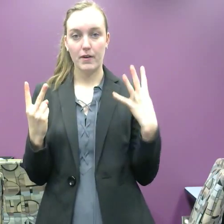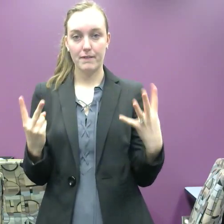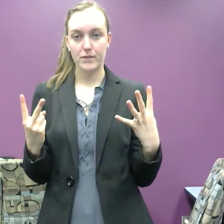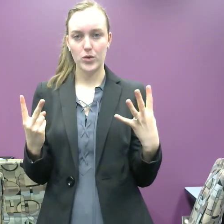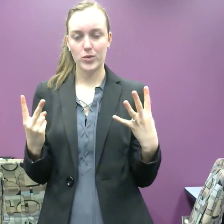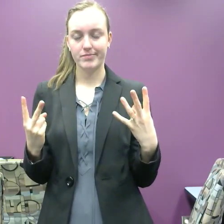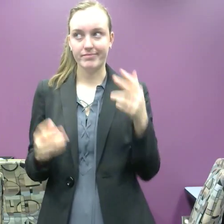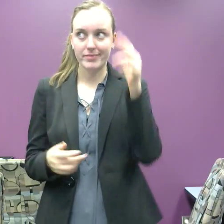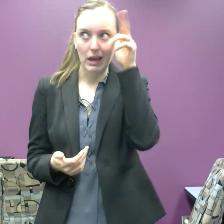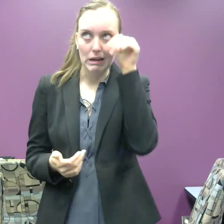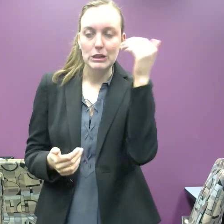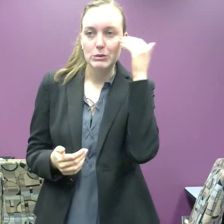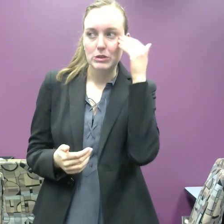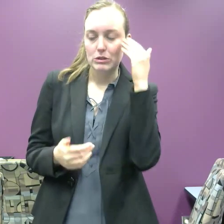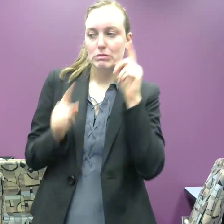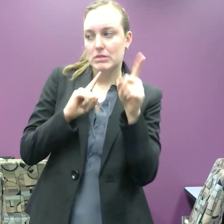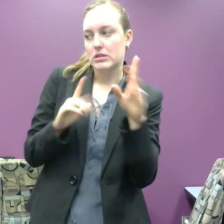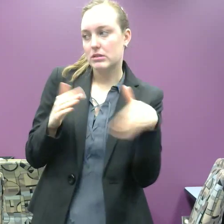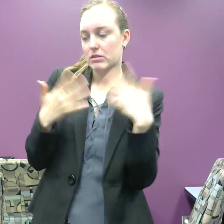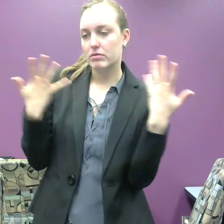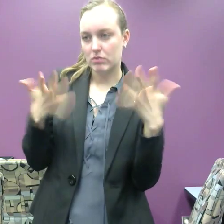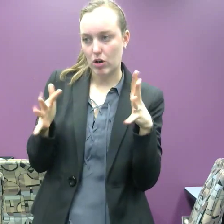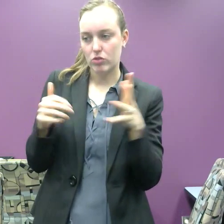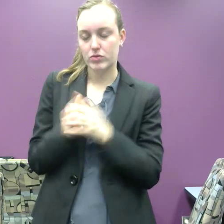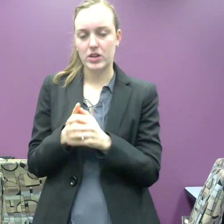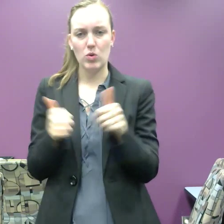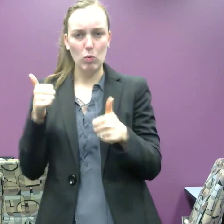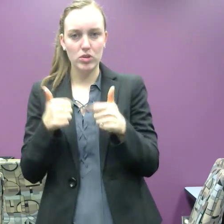Hopefully we know the answer to this already. Which of these numbers is